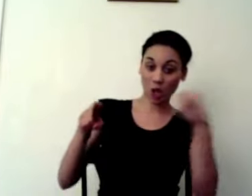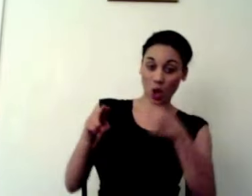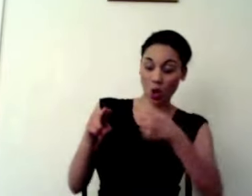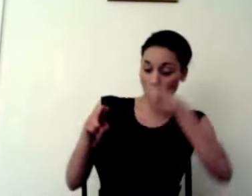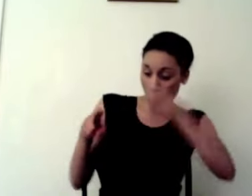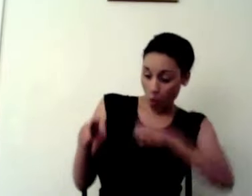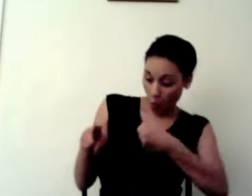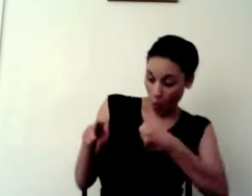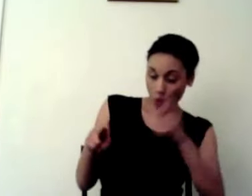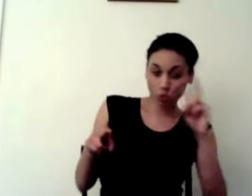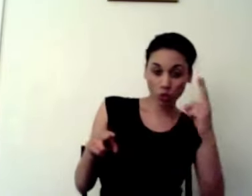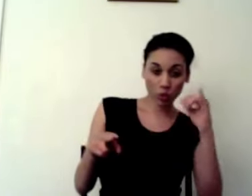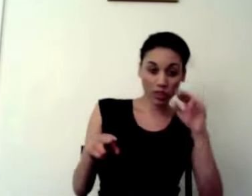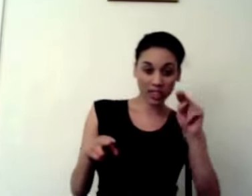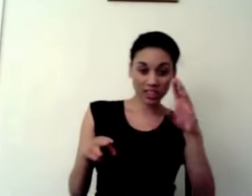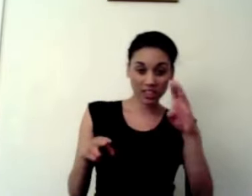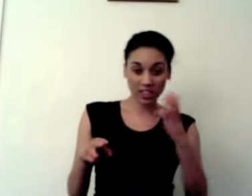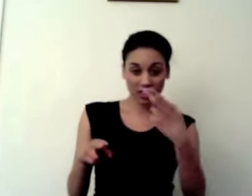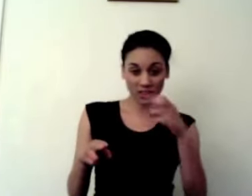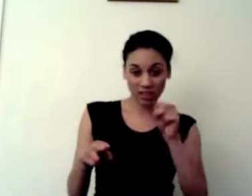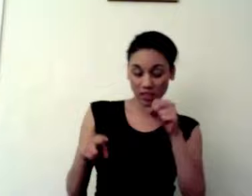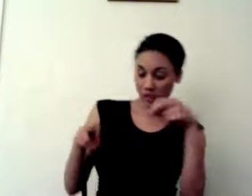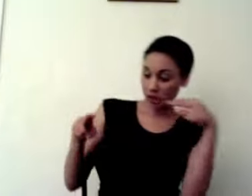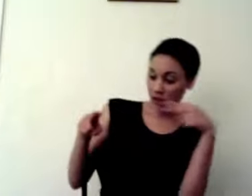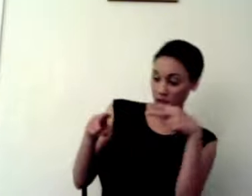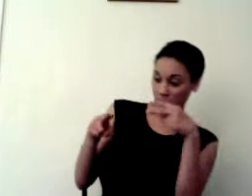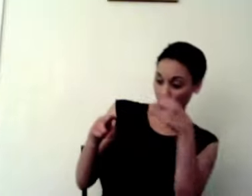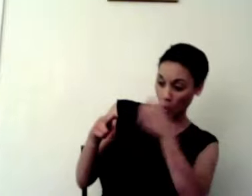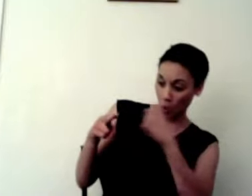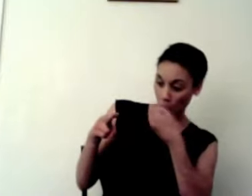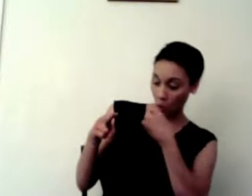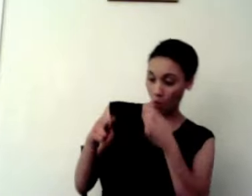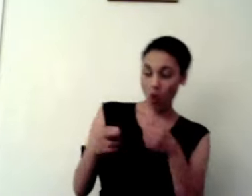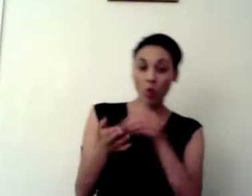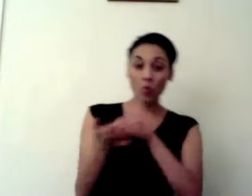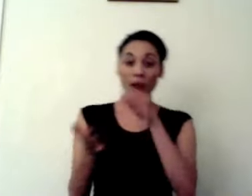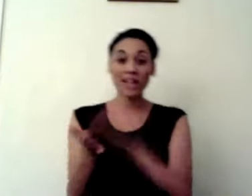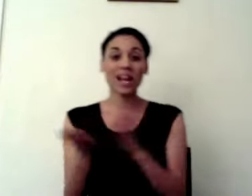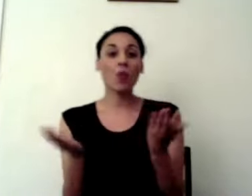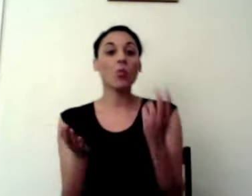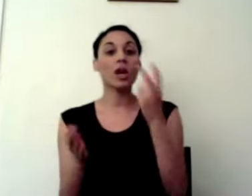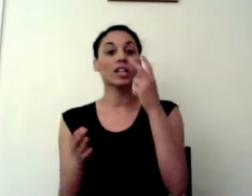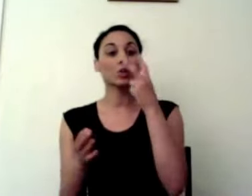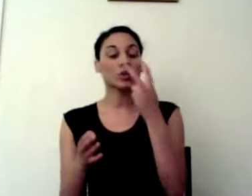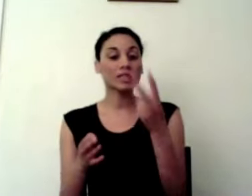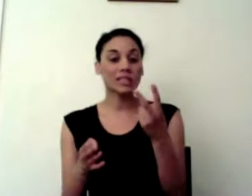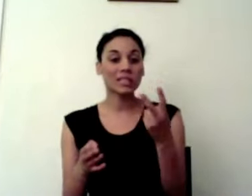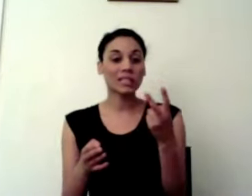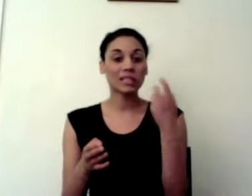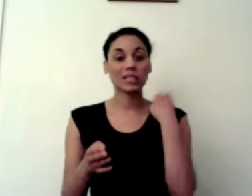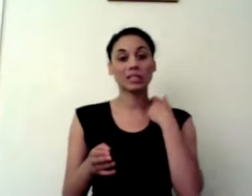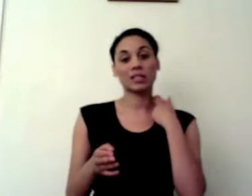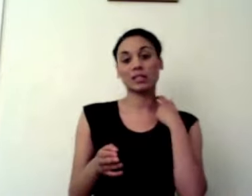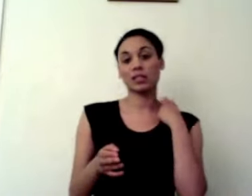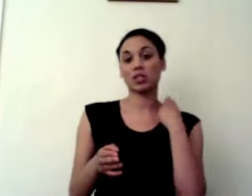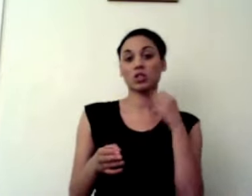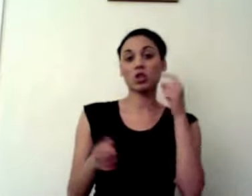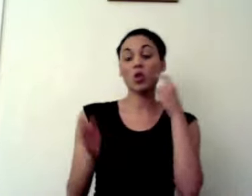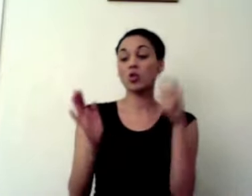mirror, and write down what you see. You notice on your paper you have an area to do that. Righty? Next, we'll